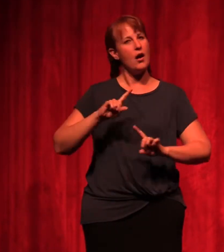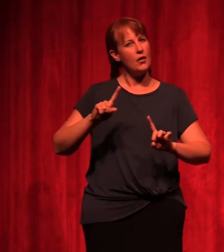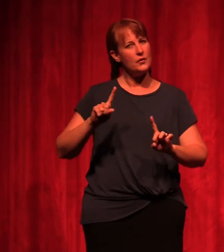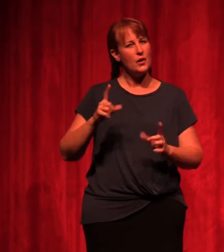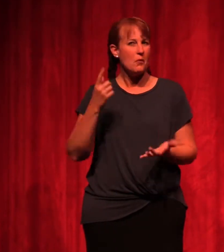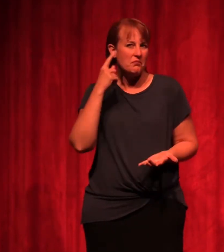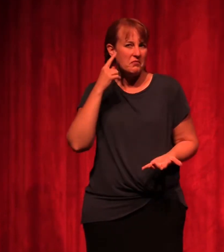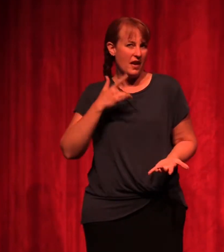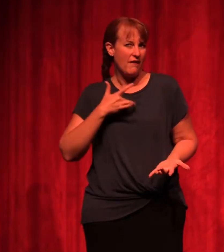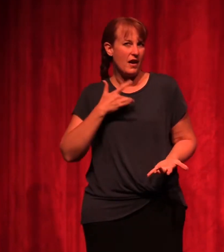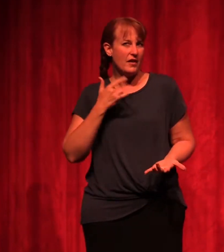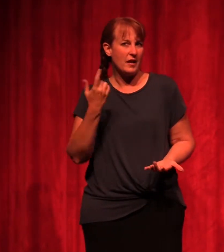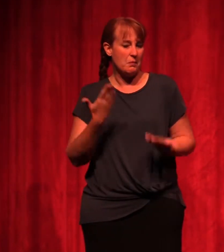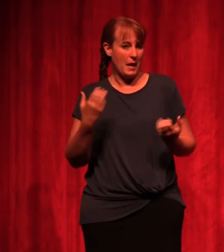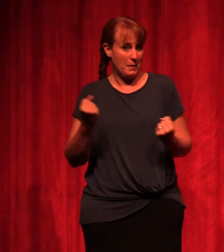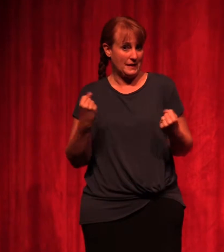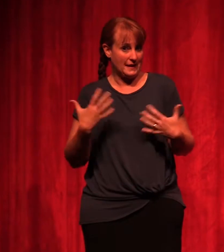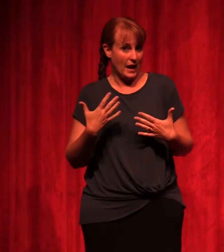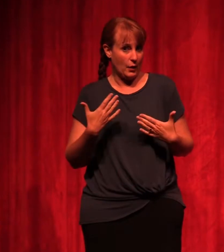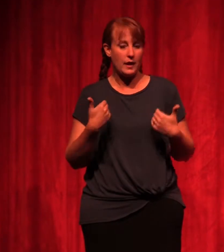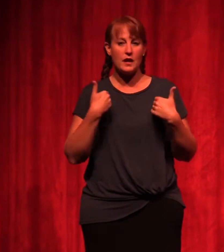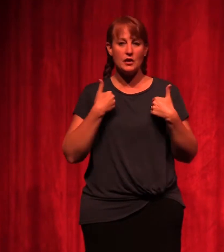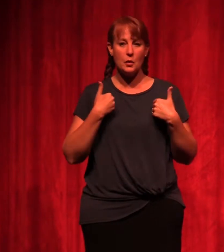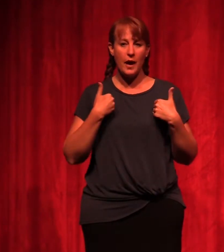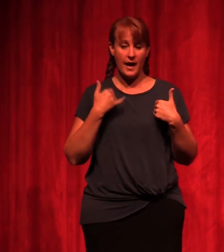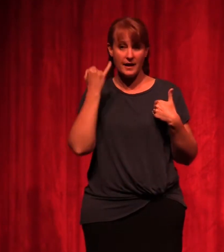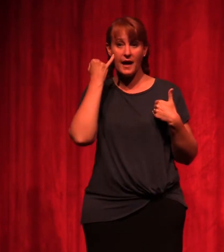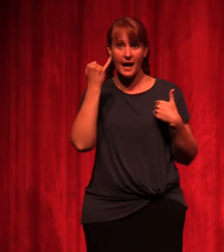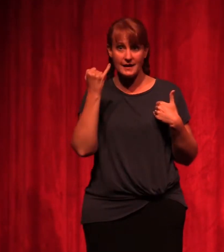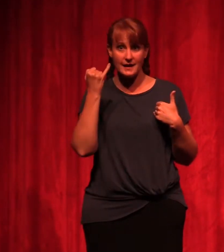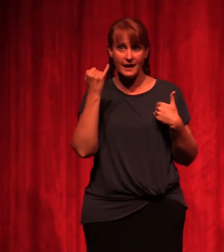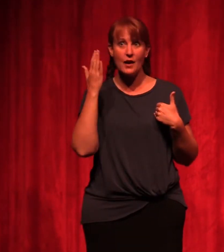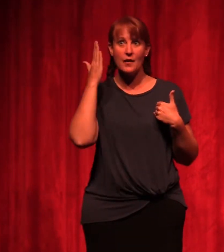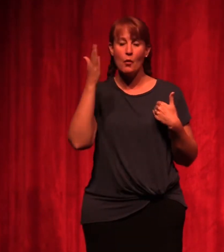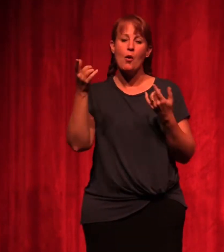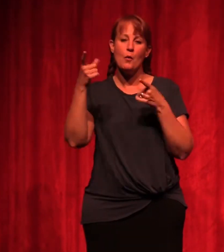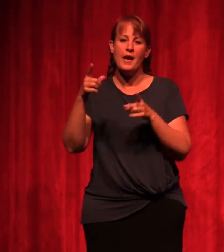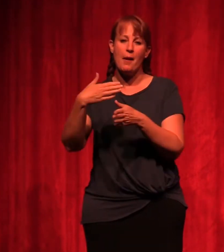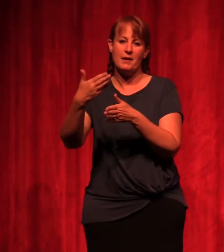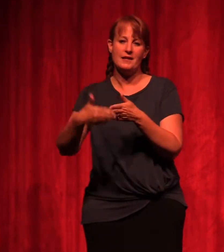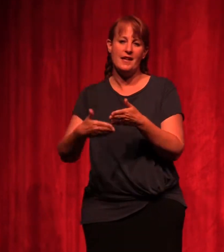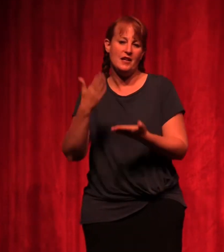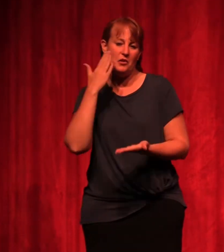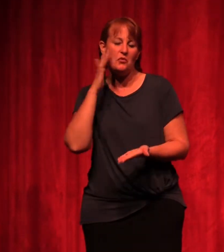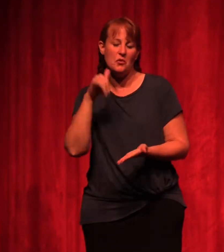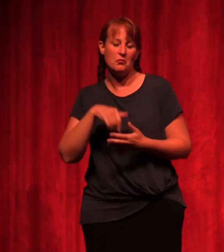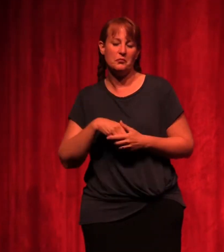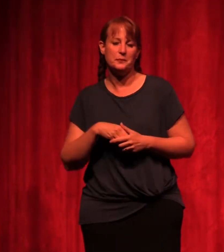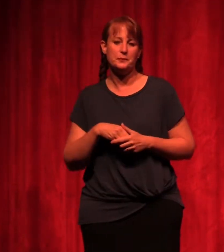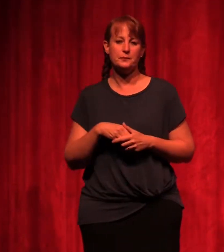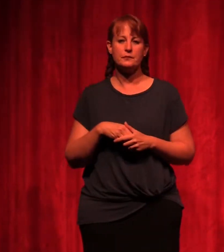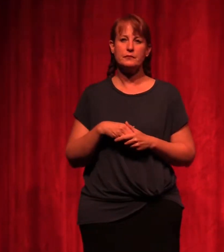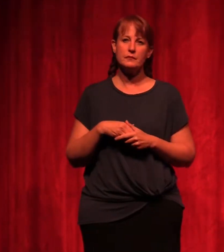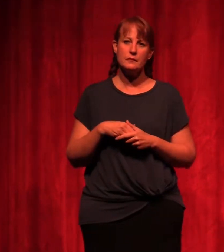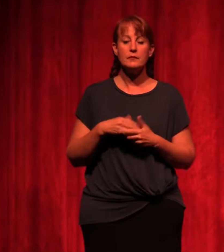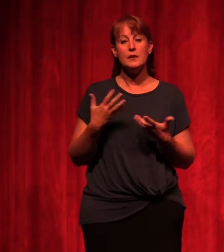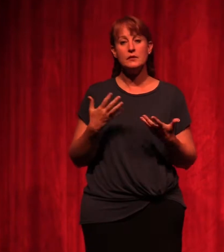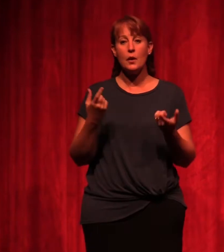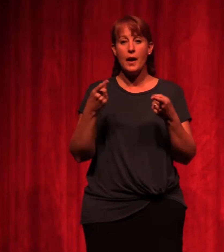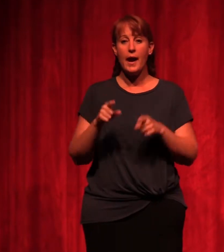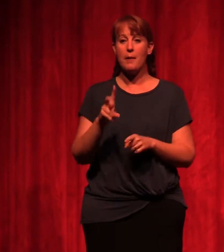really like a scary thing to do, you kind of had an idea of what you were getting yourself into when you did these actions. So